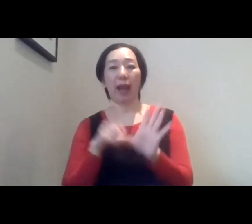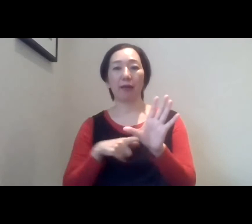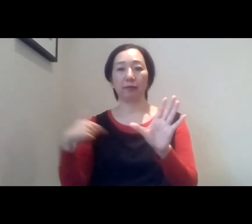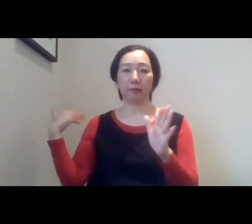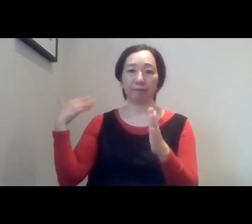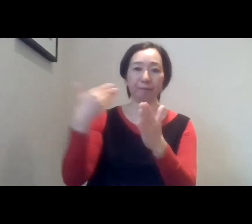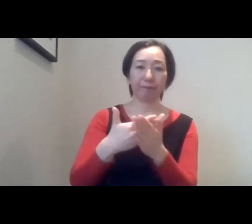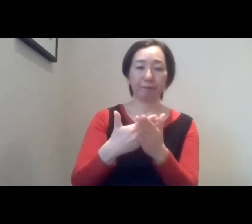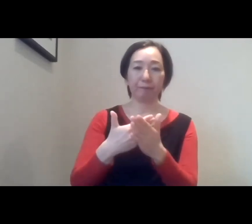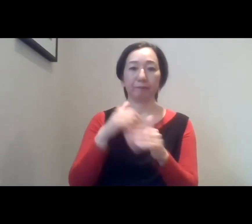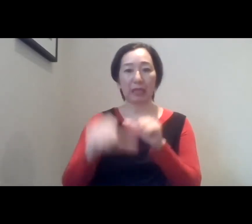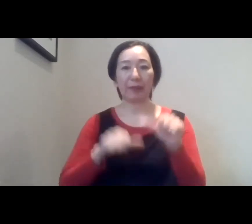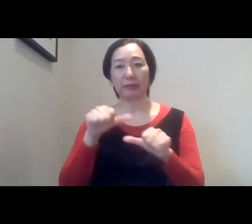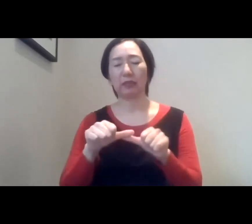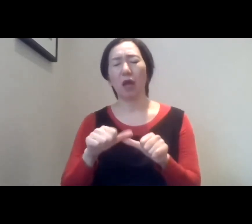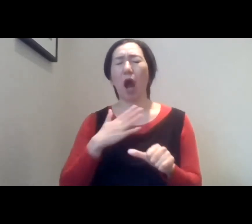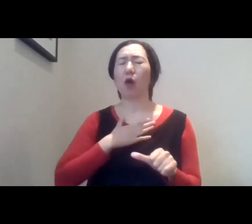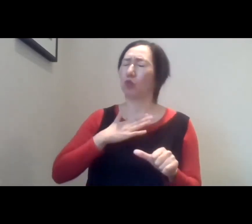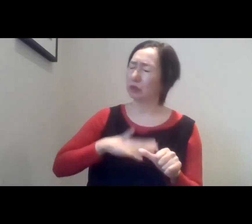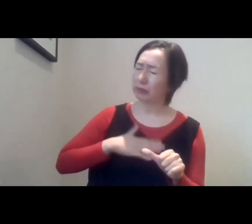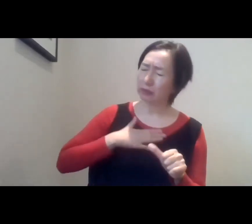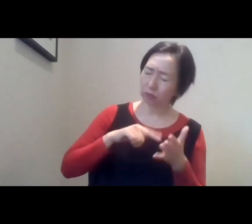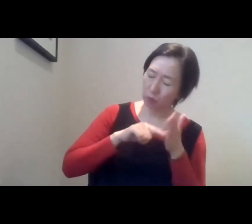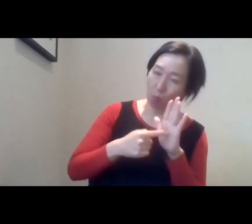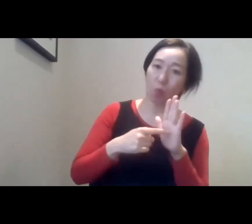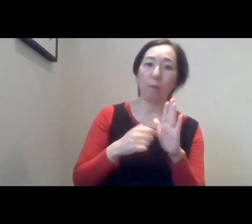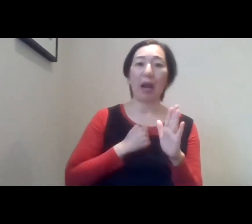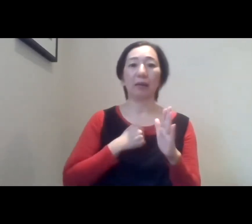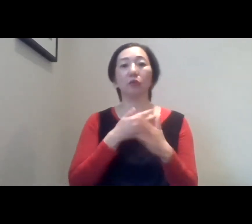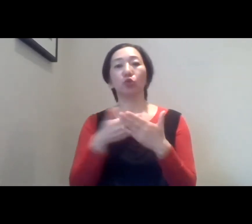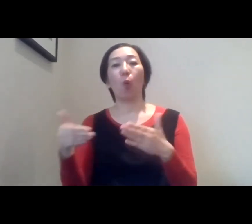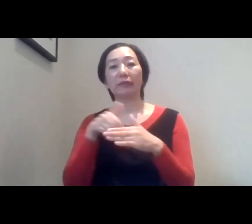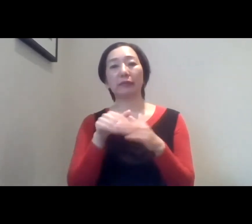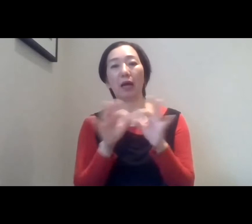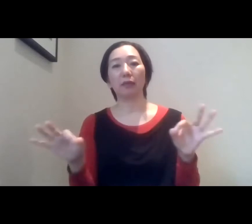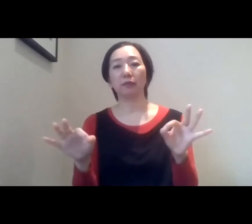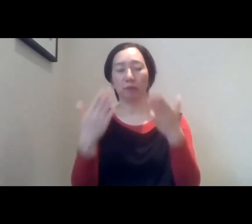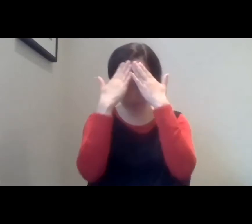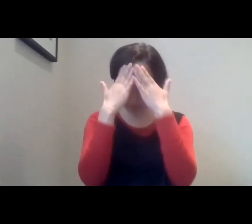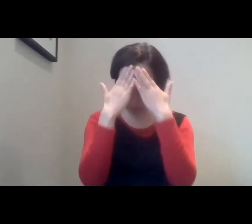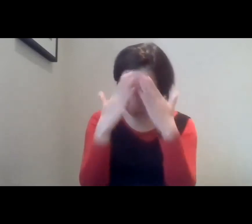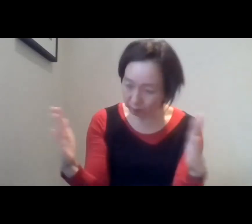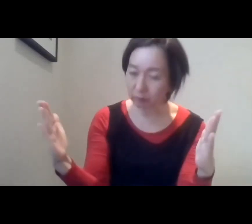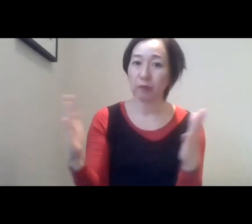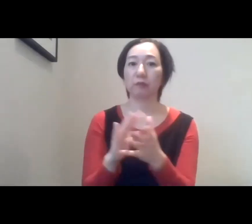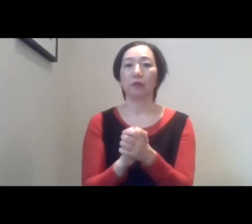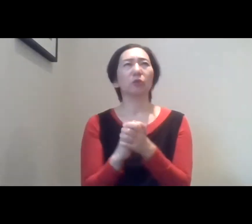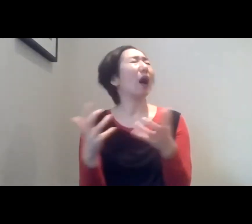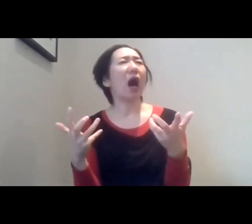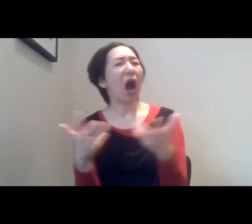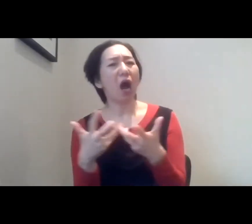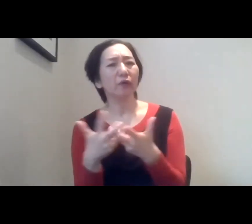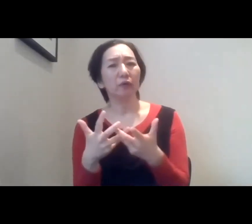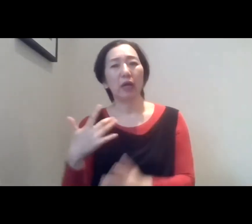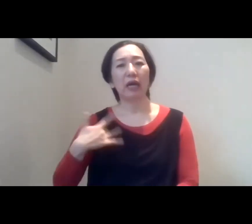been 75 years since the end of the Second World War, and we're hitting that anniversary now, I really wanted to show, as a mark of